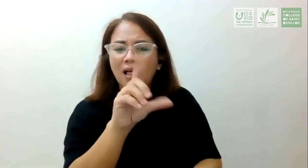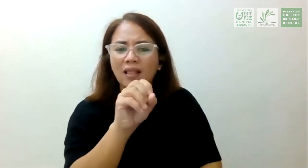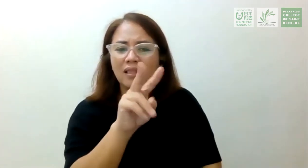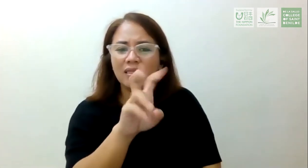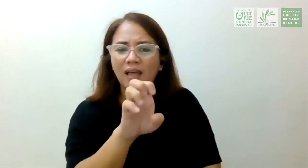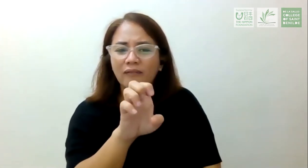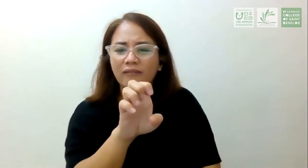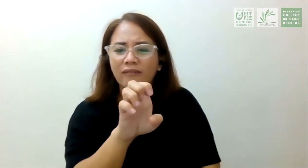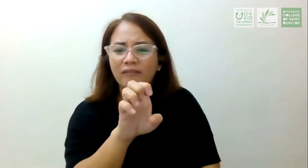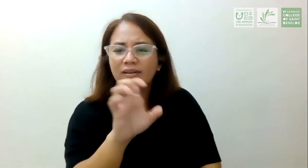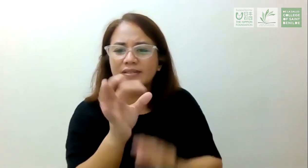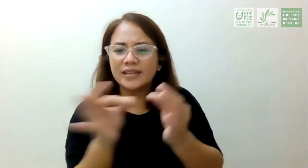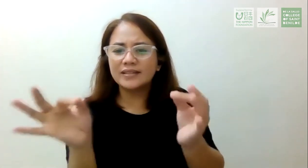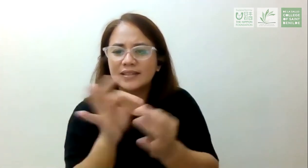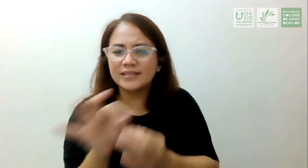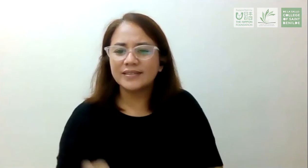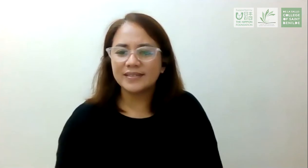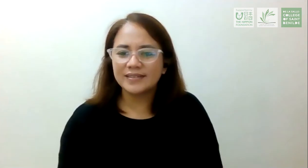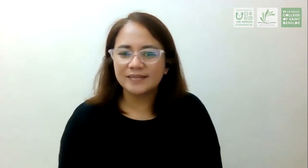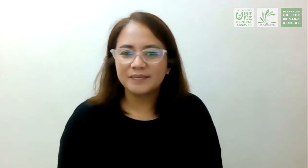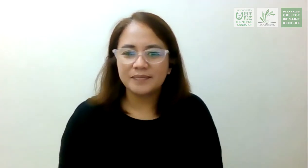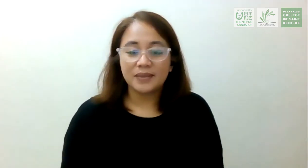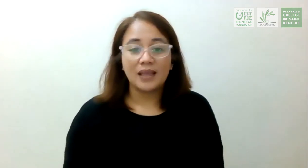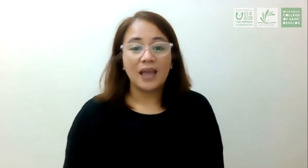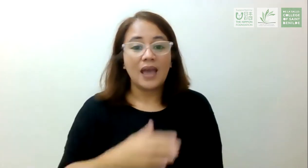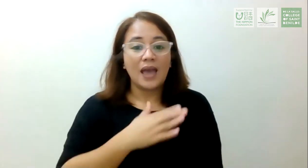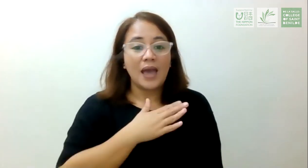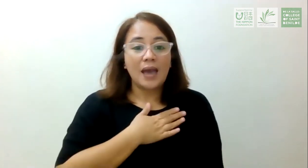Like, my father loved me.